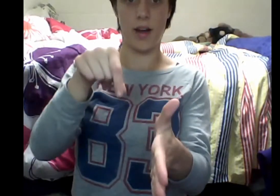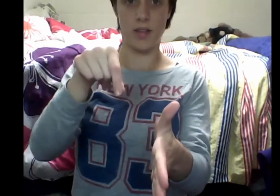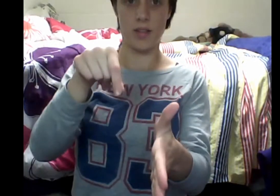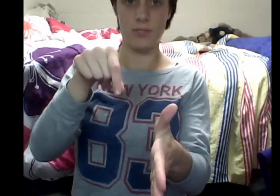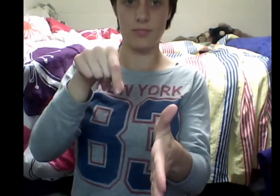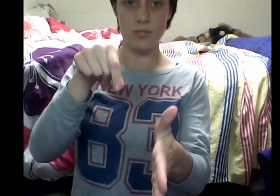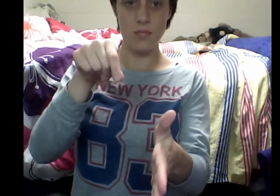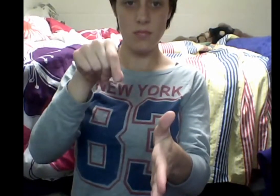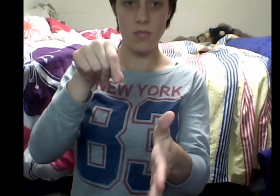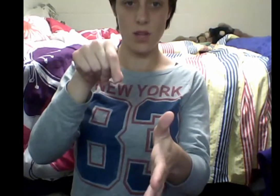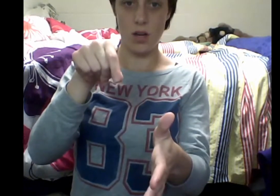find,